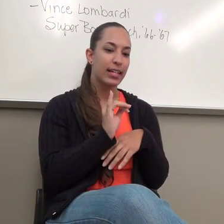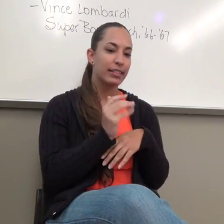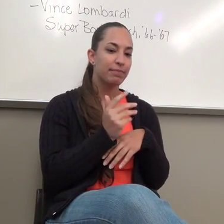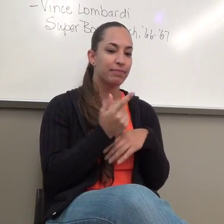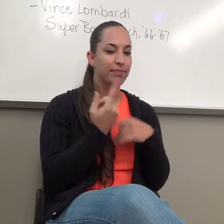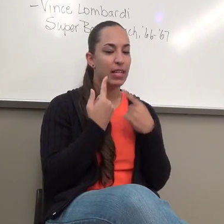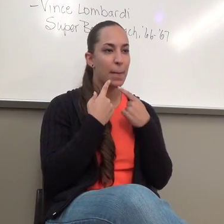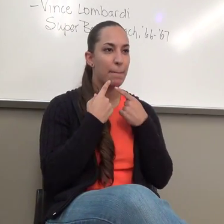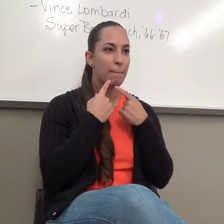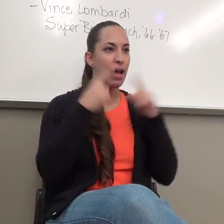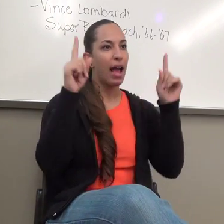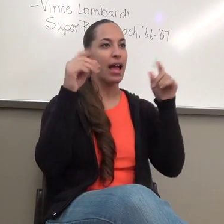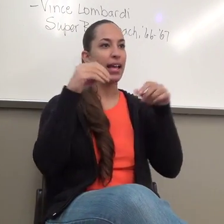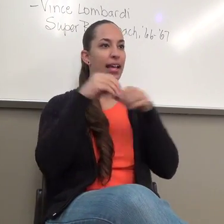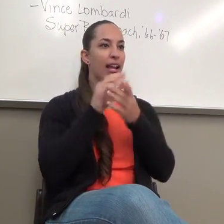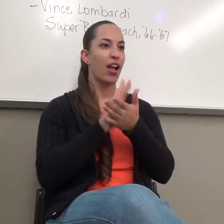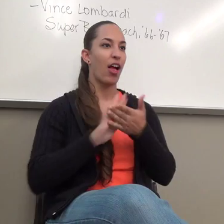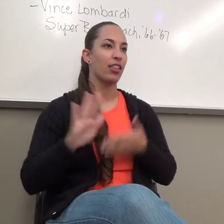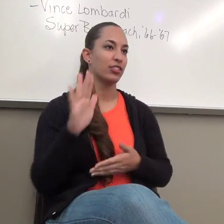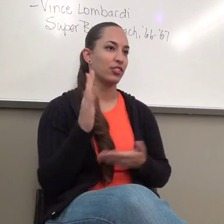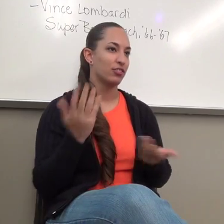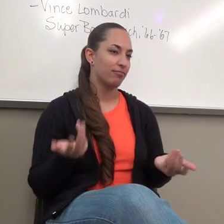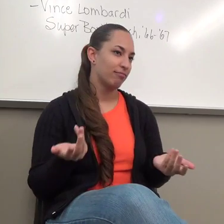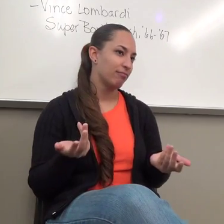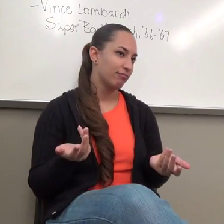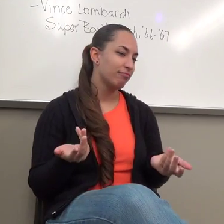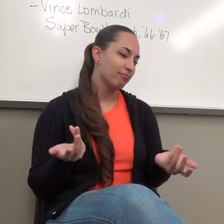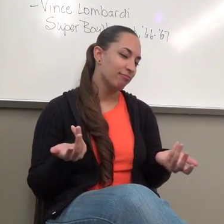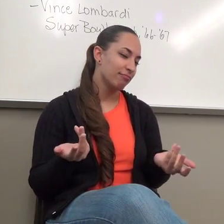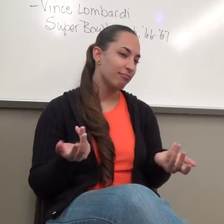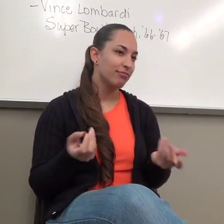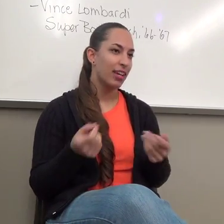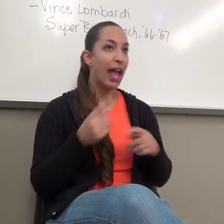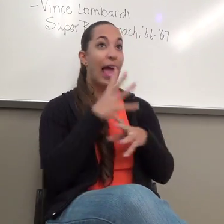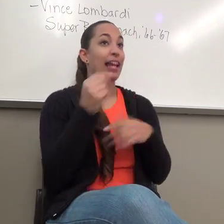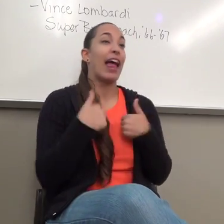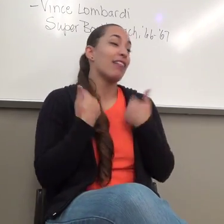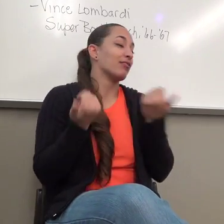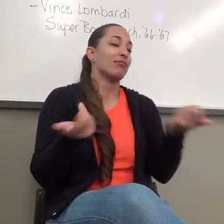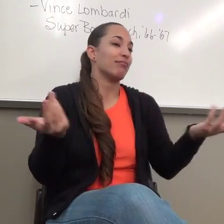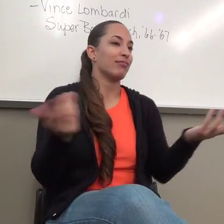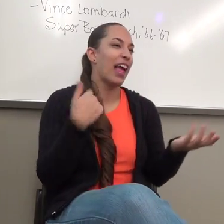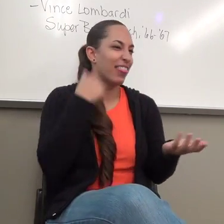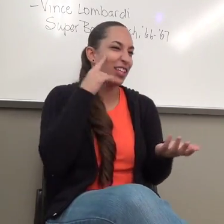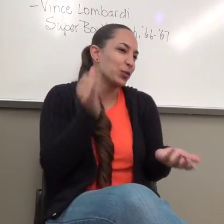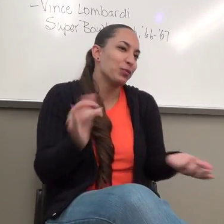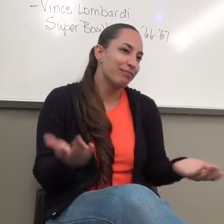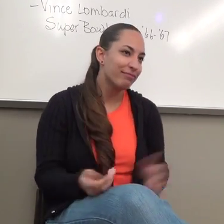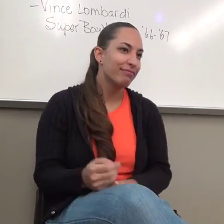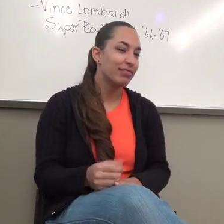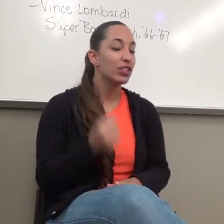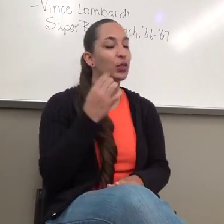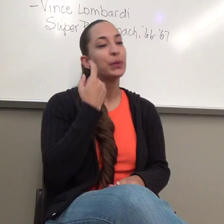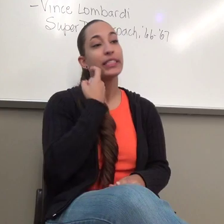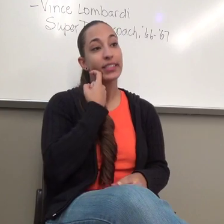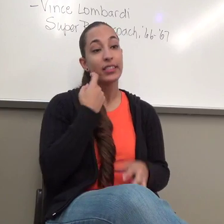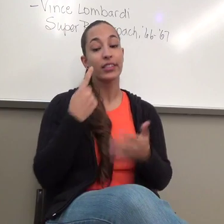success in college. Okay. And success in life, I think, too. So we just talked about the importance